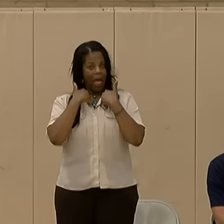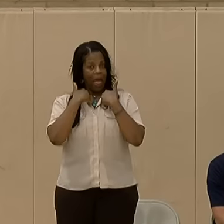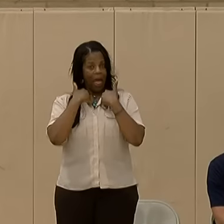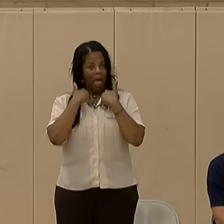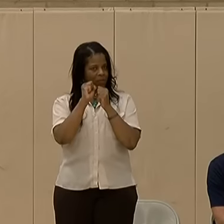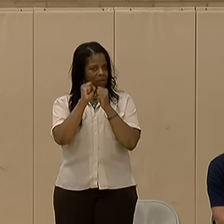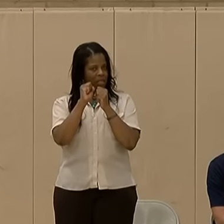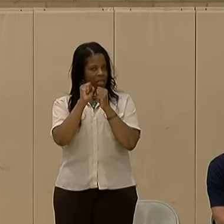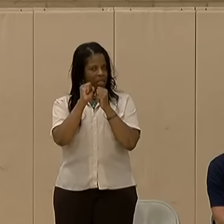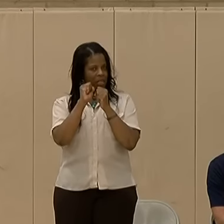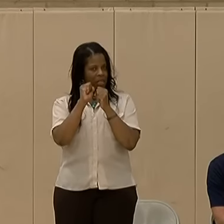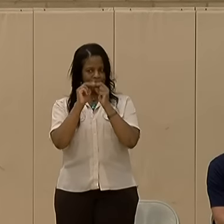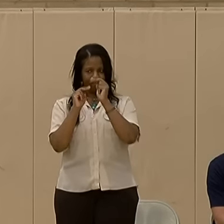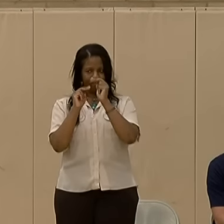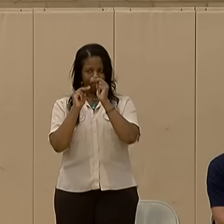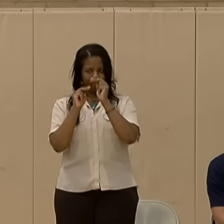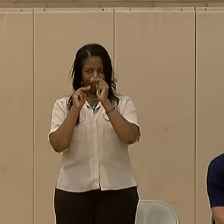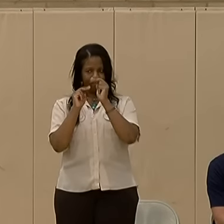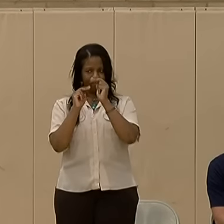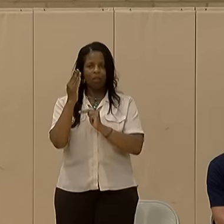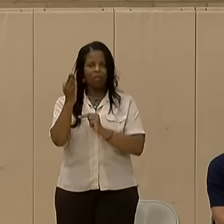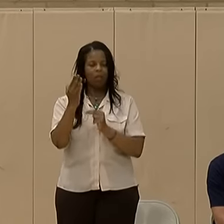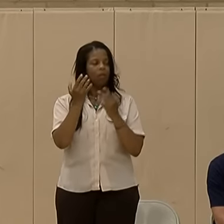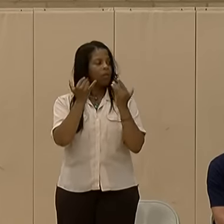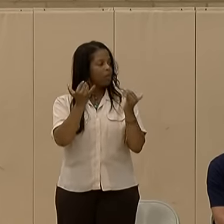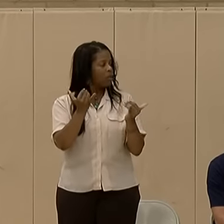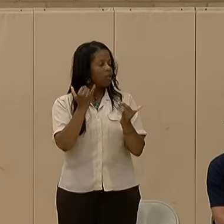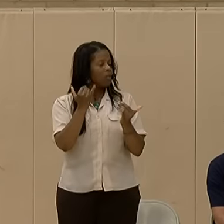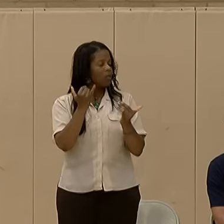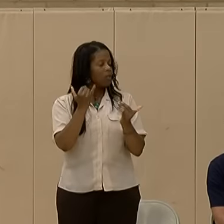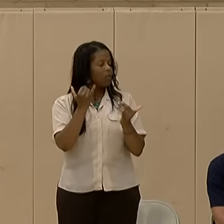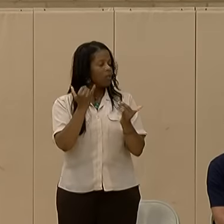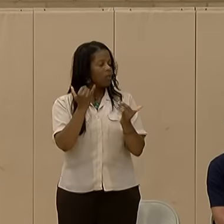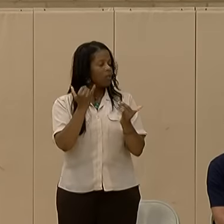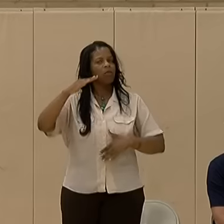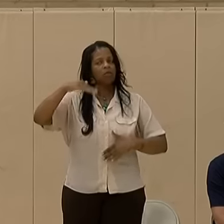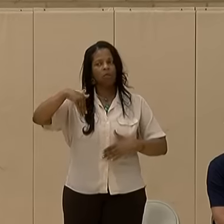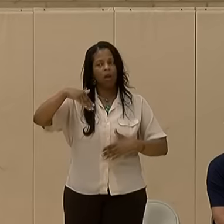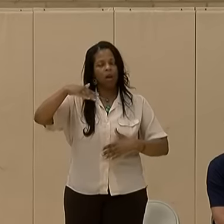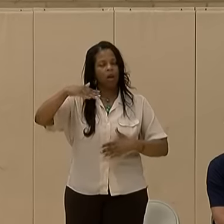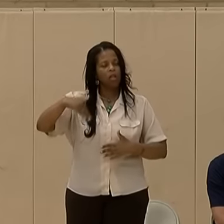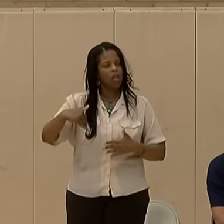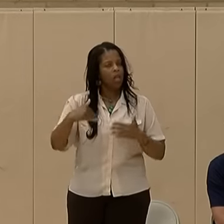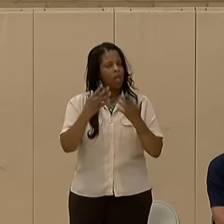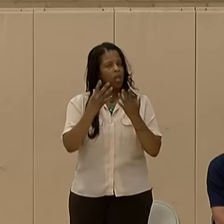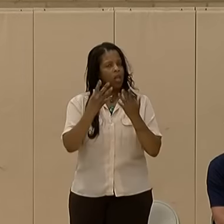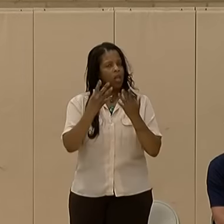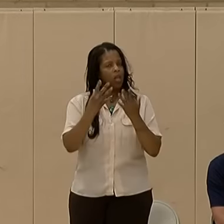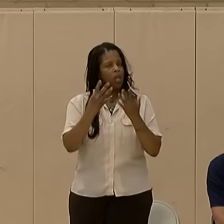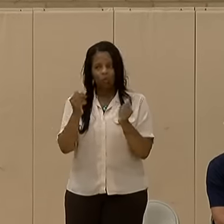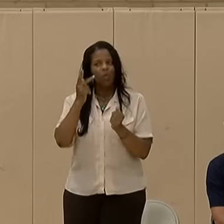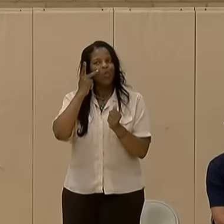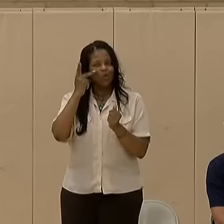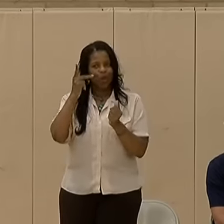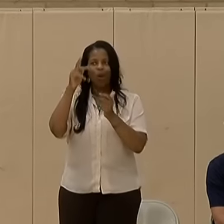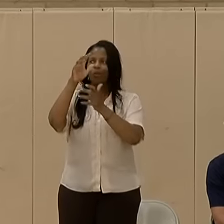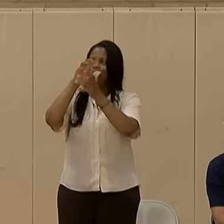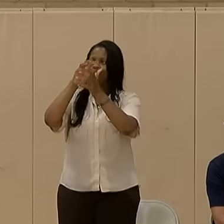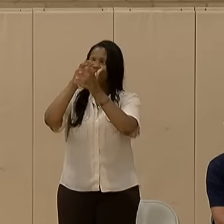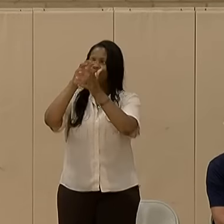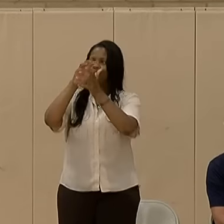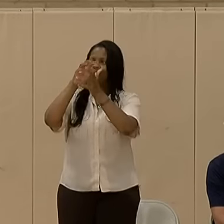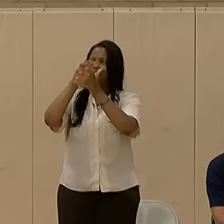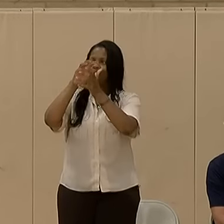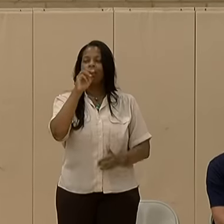of. But we want to also say that this fire is not out yet. You saw the smoke up there today. Joe Reyes